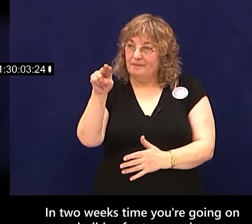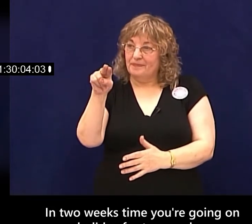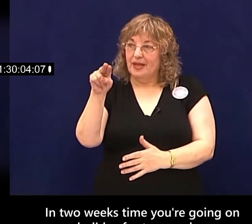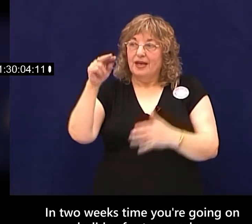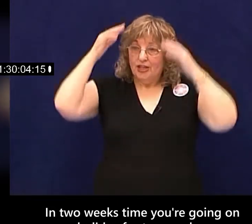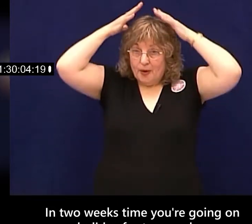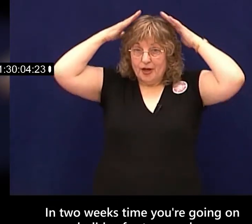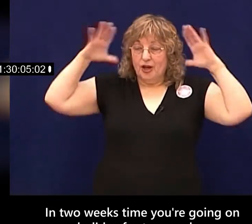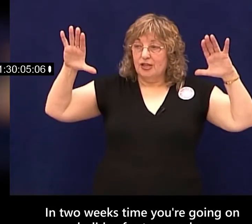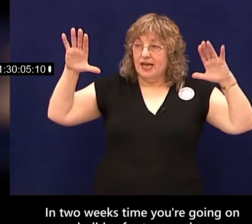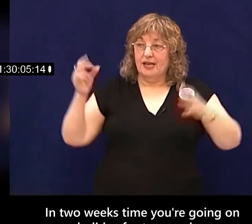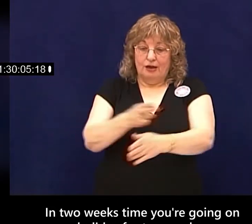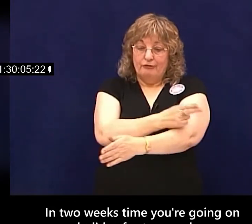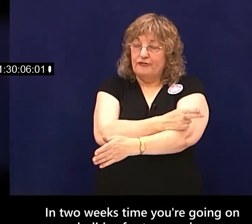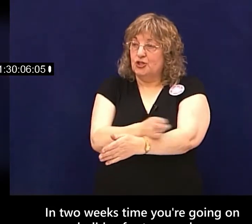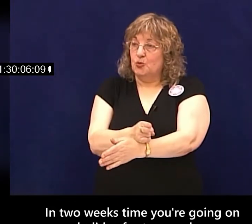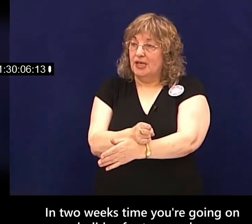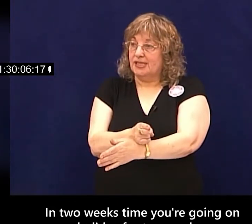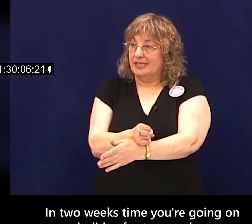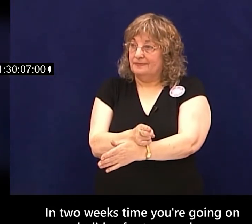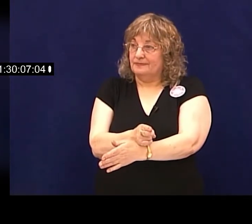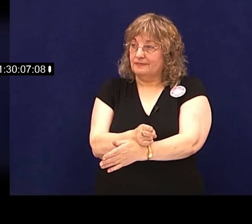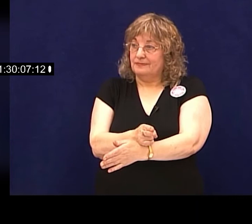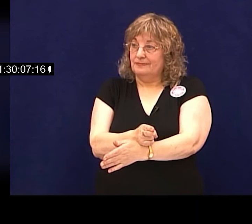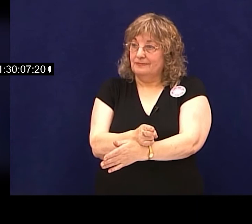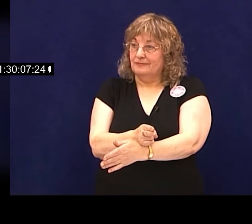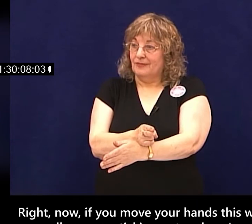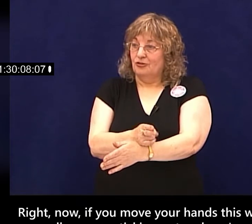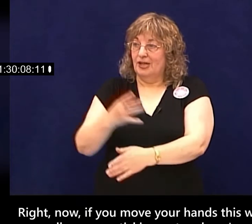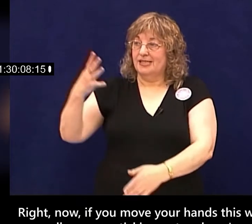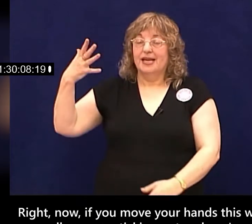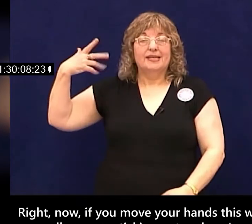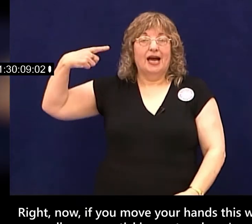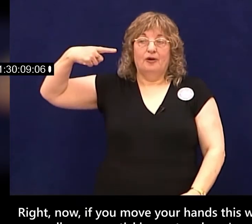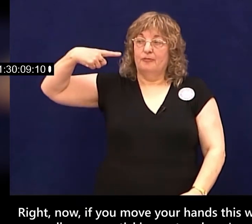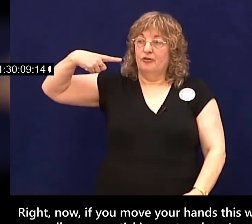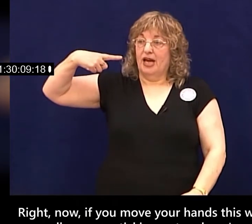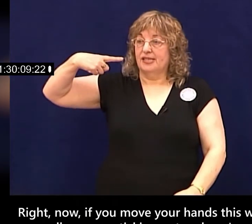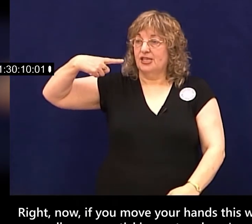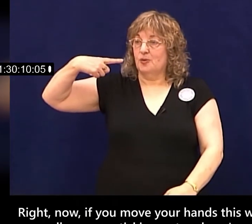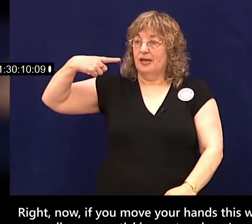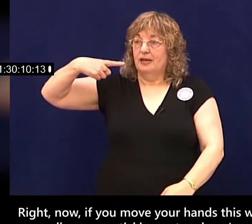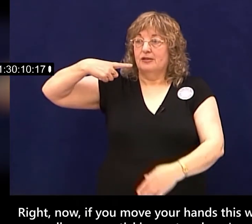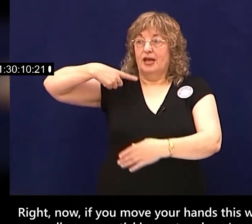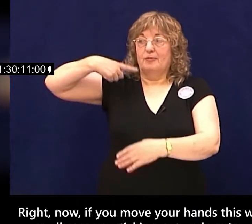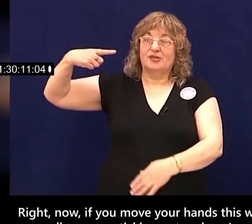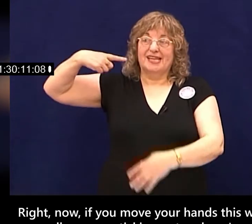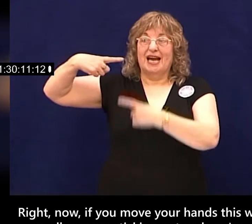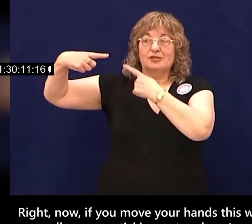you're going on holiday for 2 weeks. Right, Now, if you move your hands this way, so your elbow's sticking out and you're